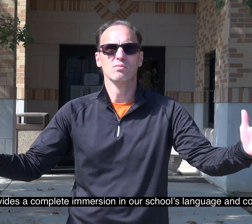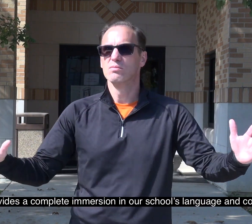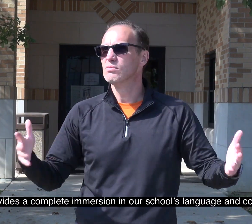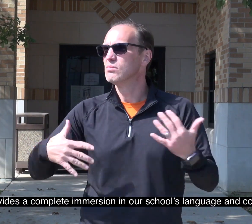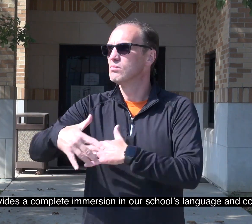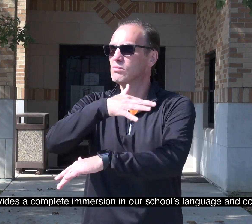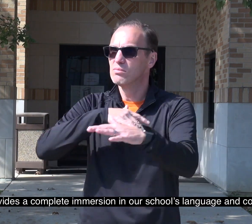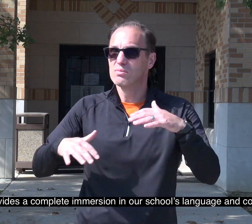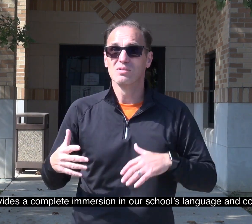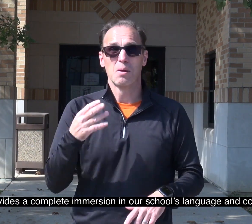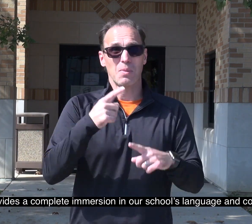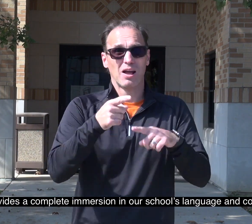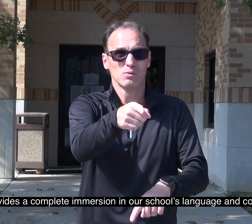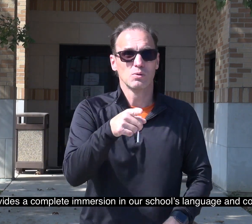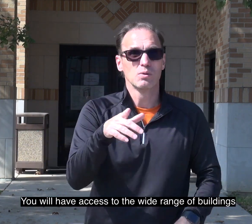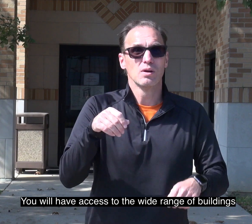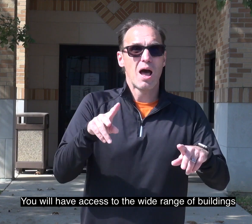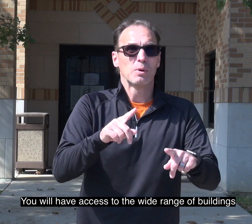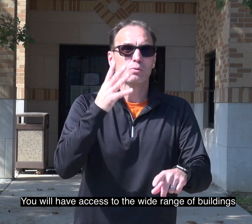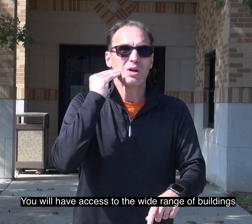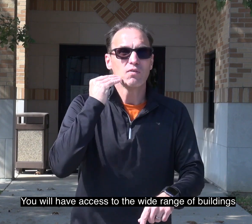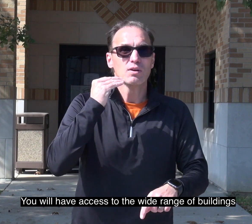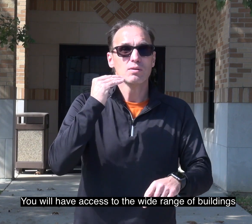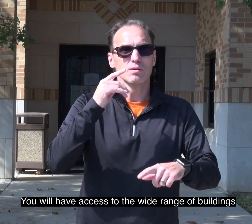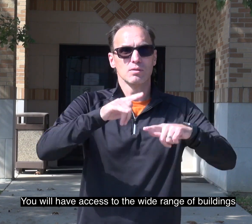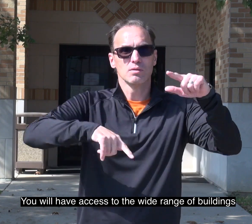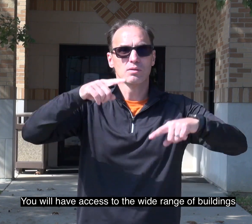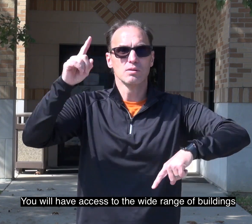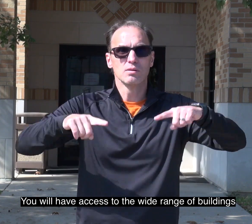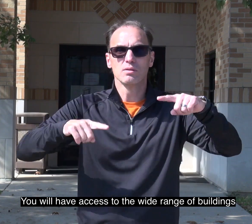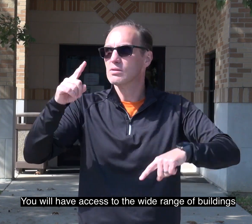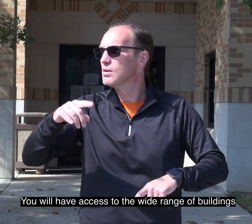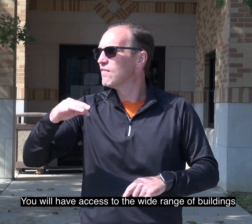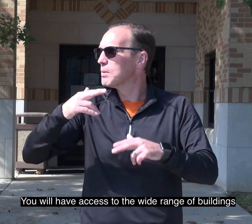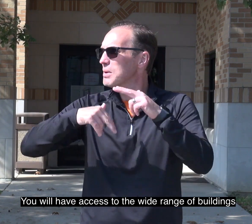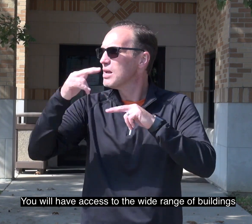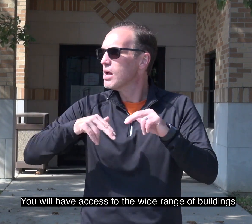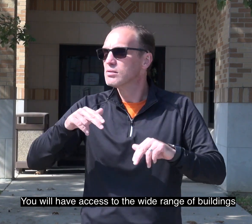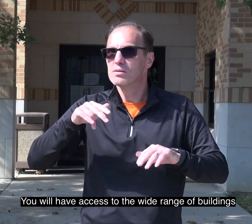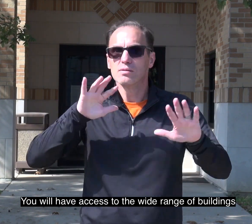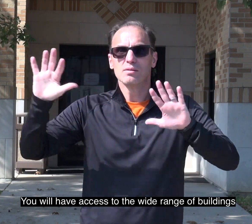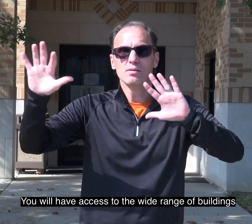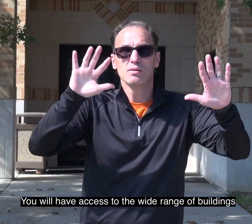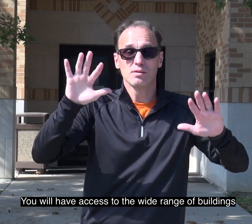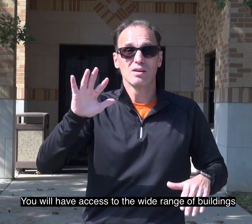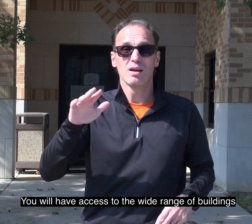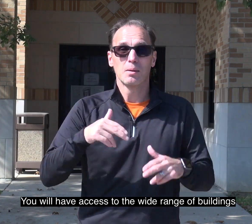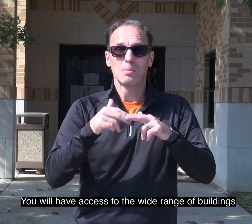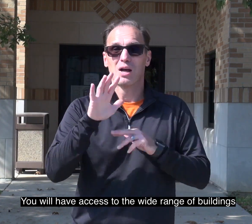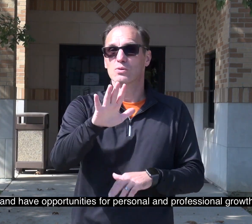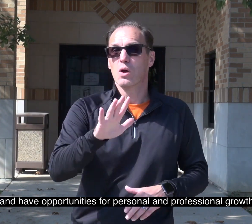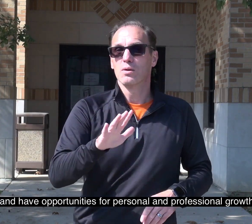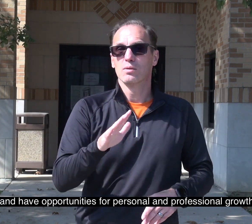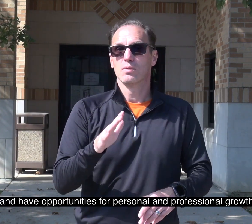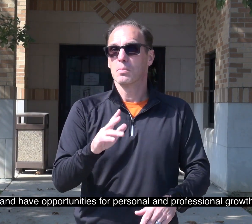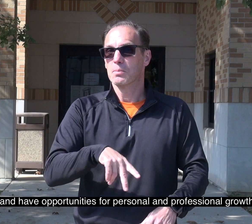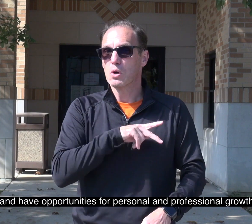ISD provides a full and complete immersion in our school's language and community, access to the wide range of